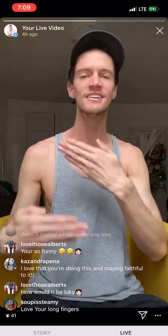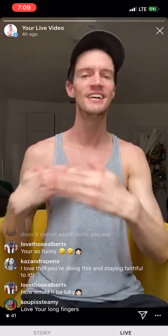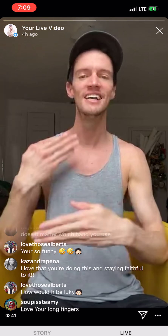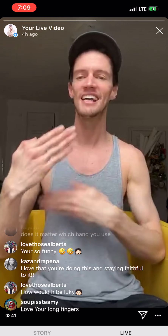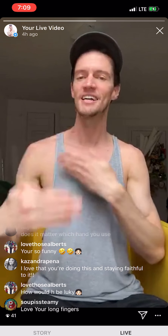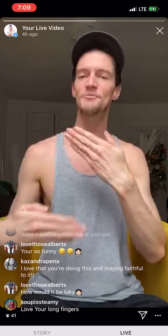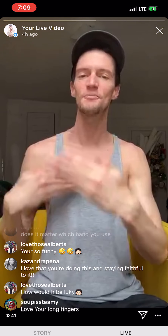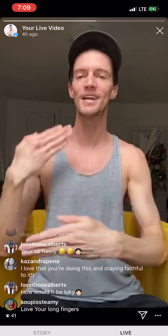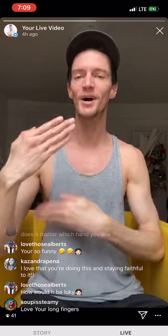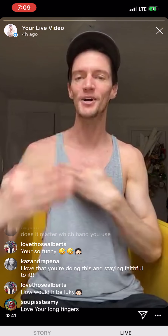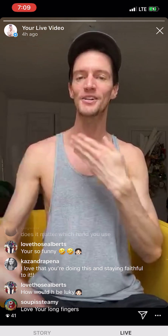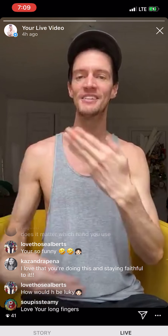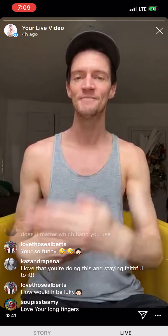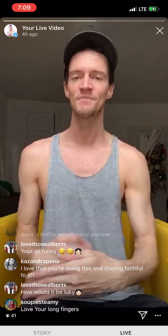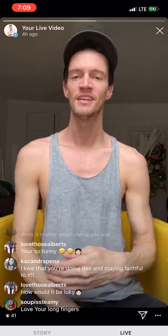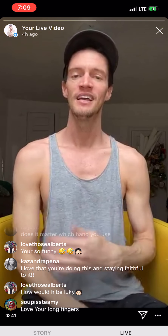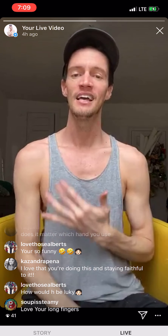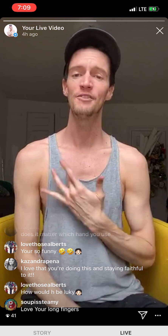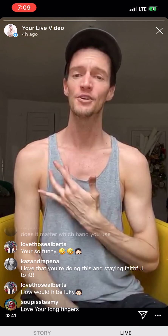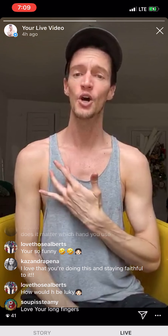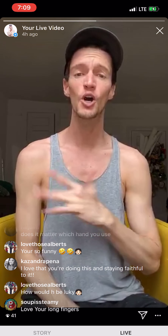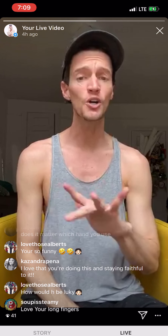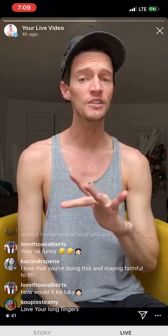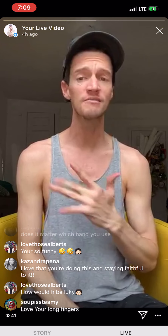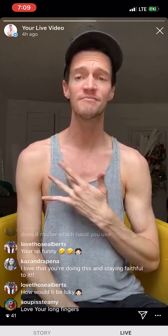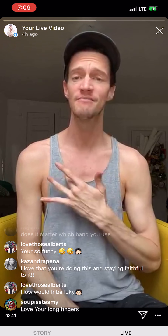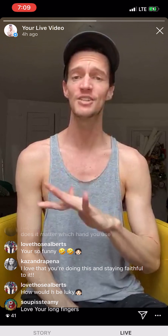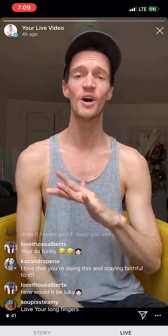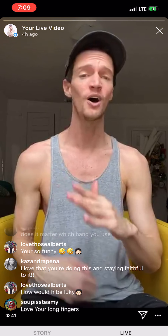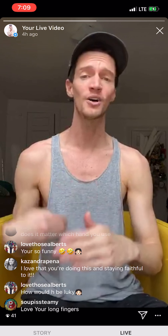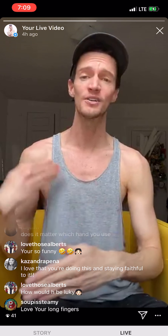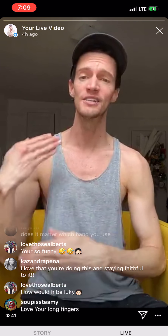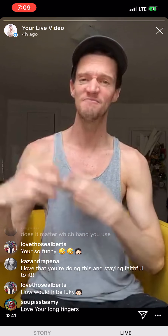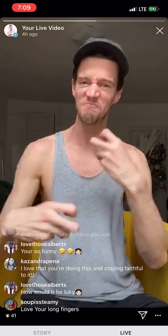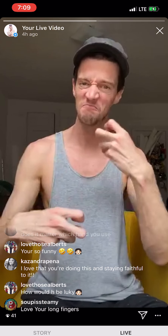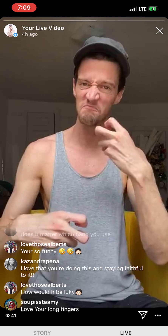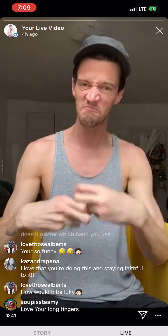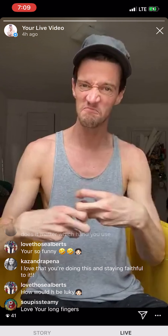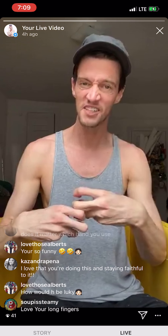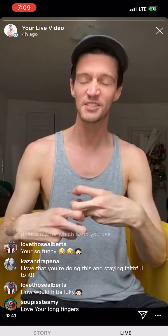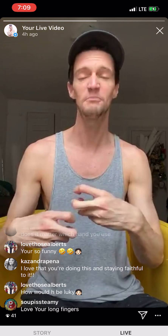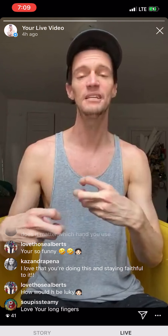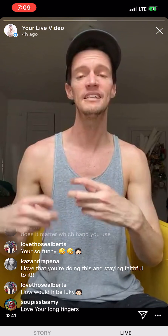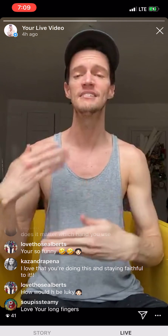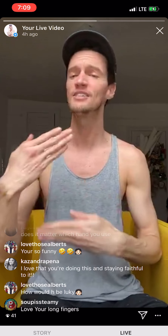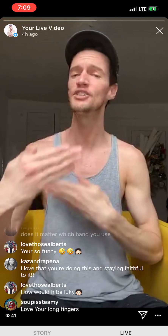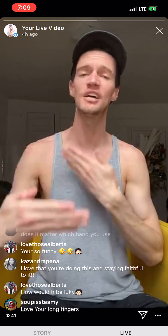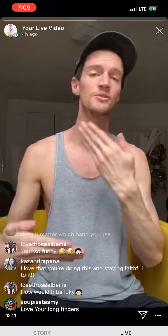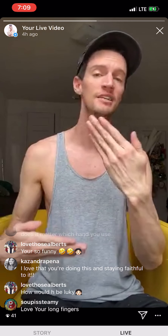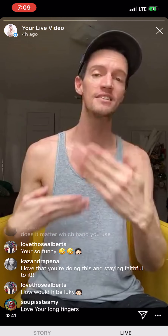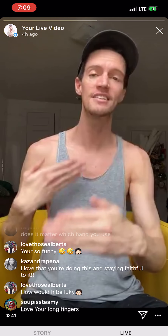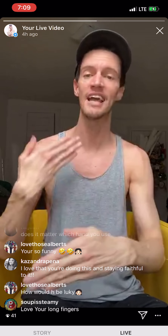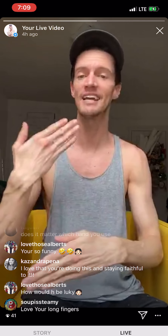it comes from that heart. If you're hurt, it's hard to be generous and,